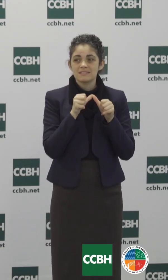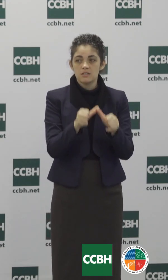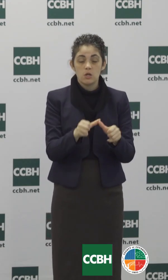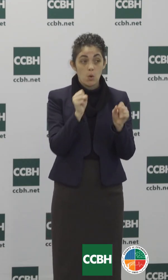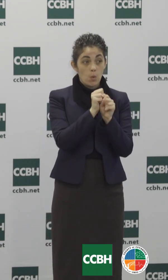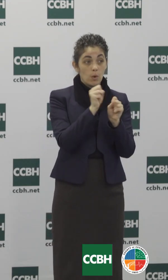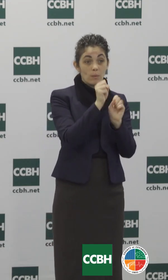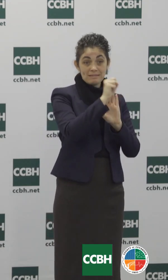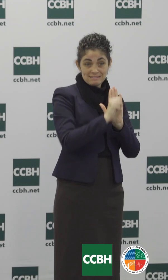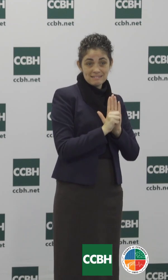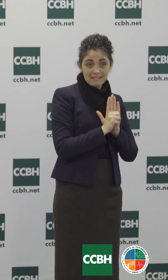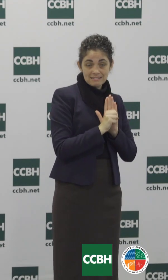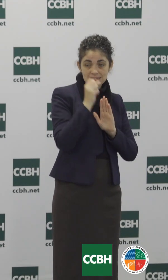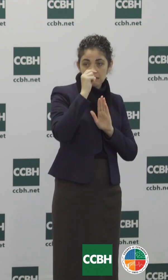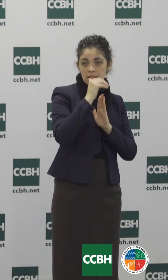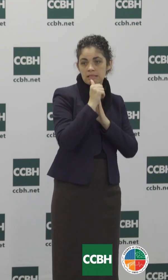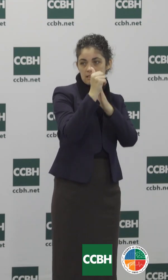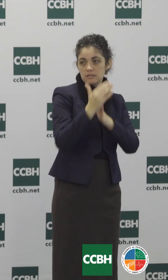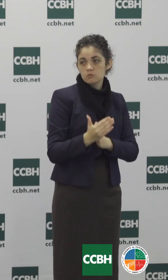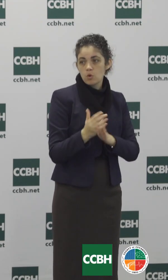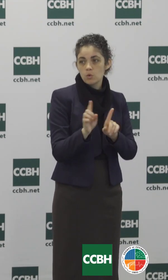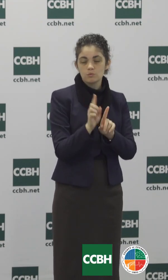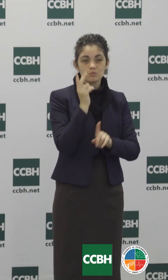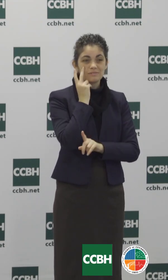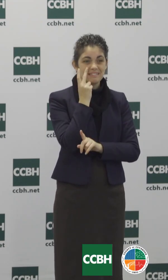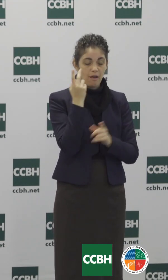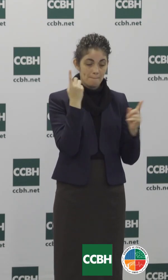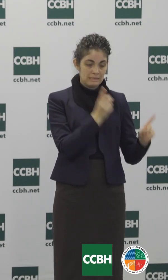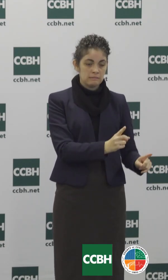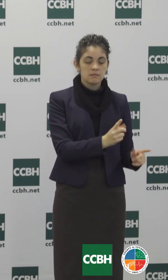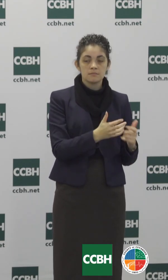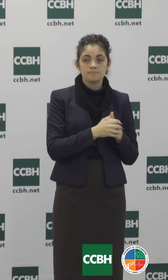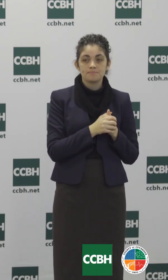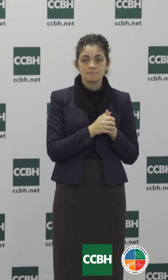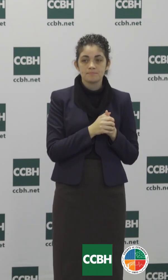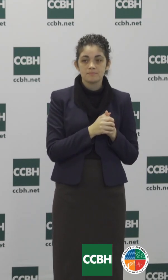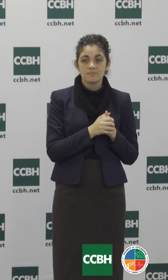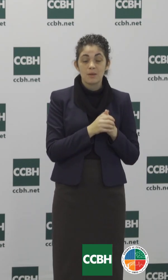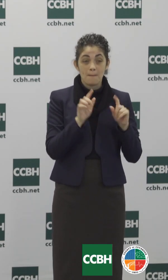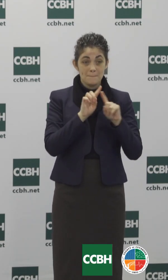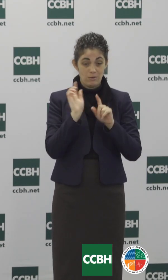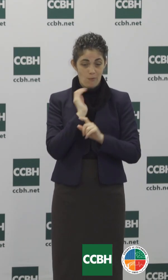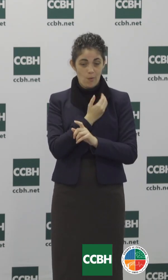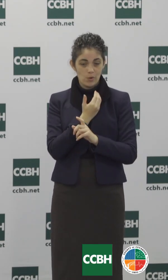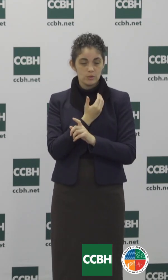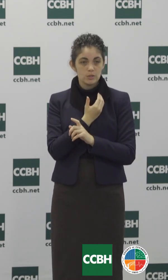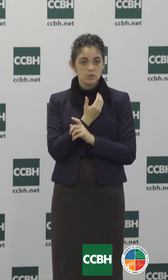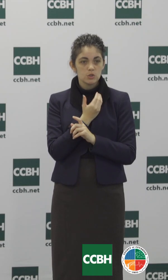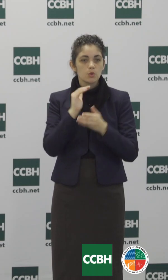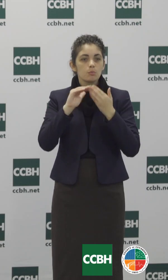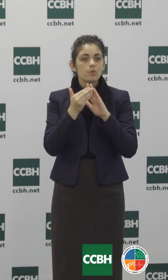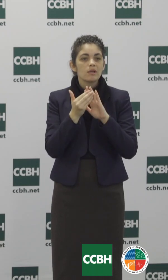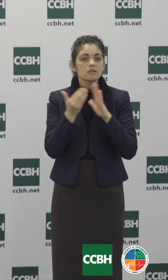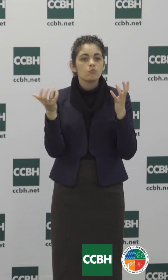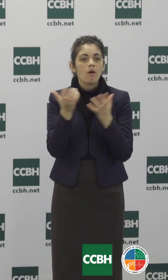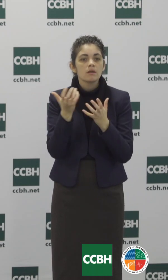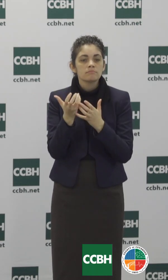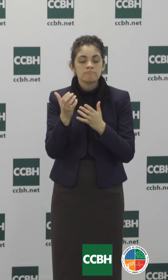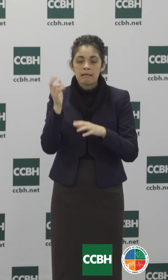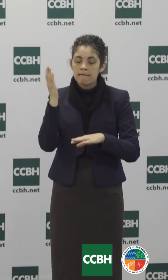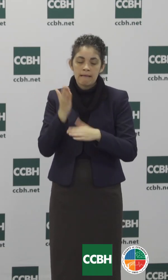with our state leaders around what we're seeing on the ground. But the message for our community today is that we can't let